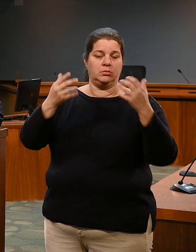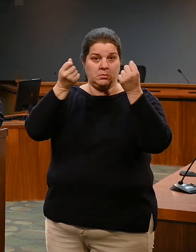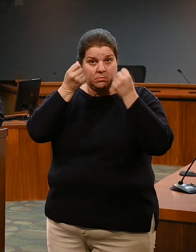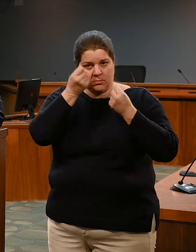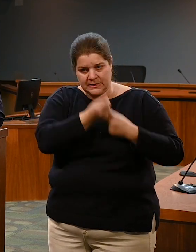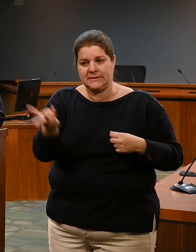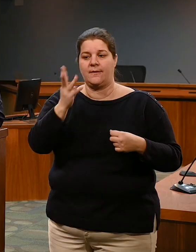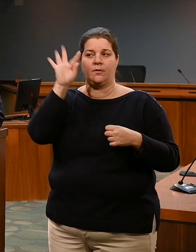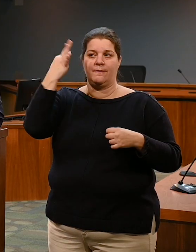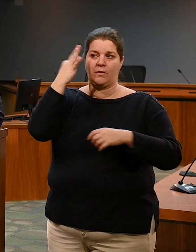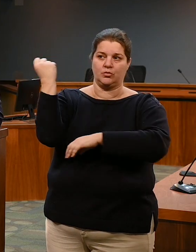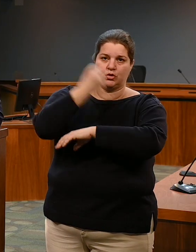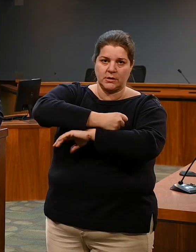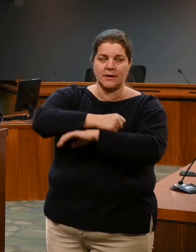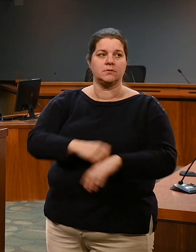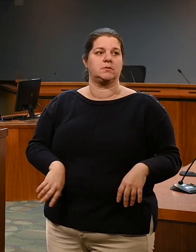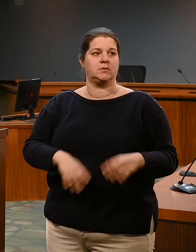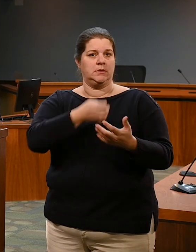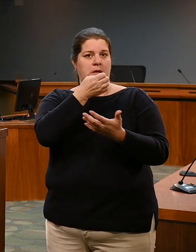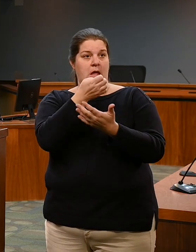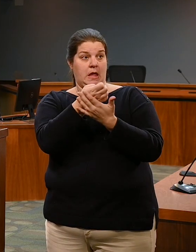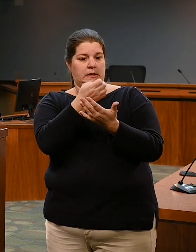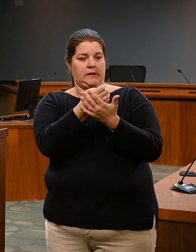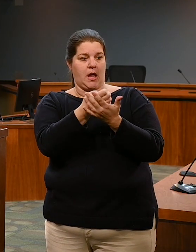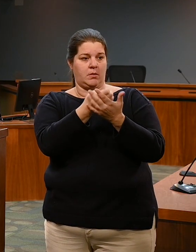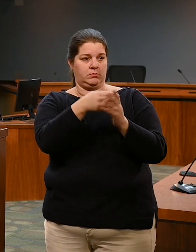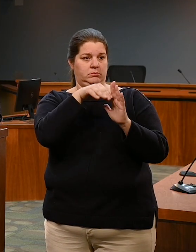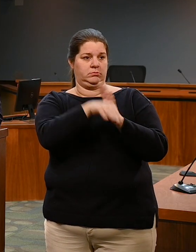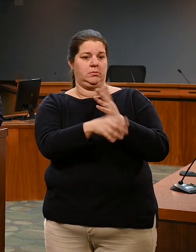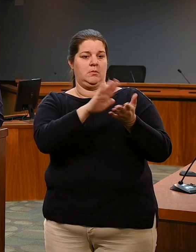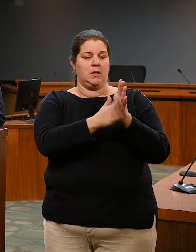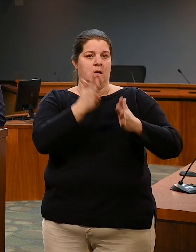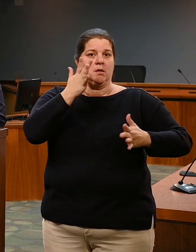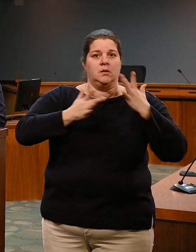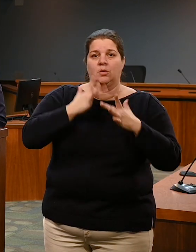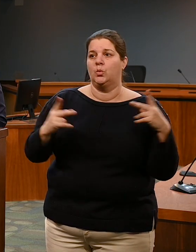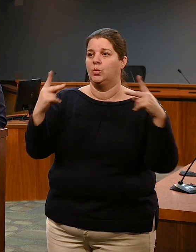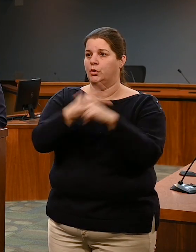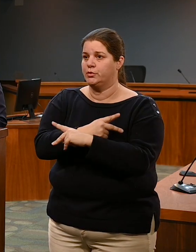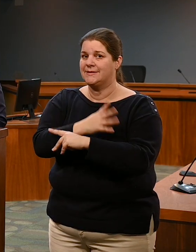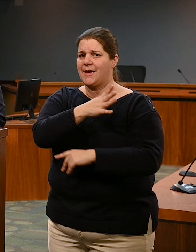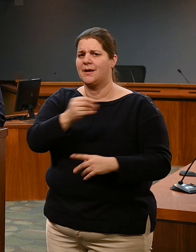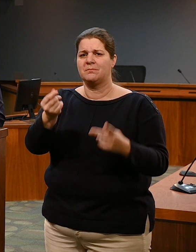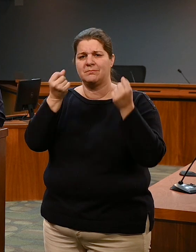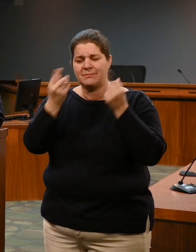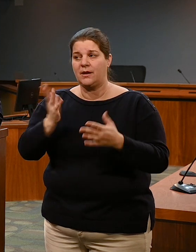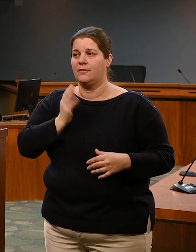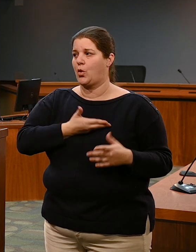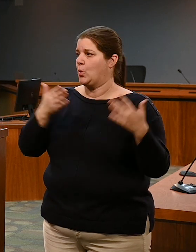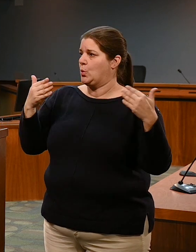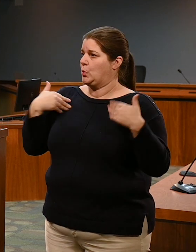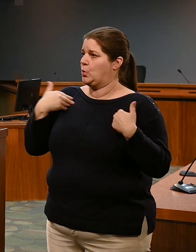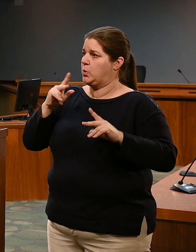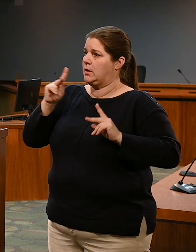government shutdowns, as economic pressures mounted, and as too many of our young people across